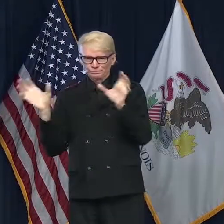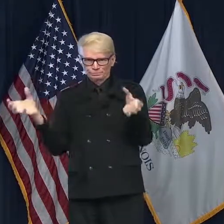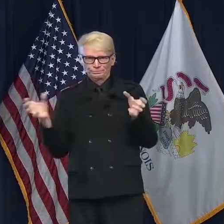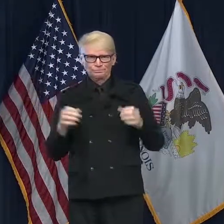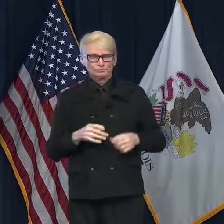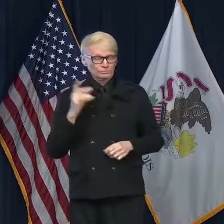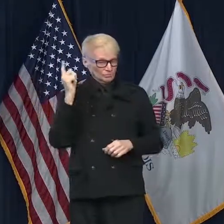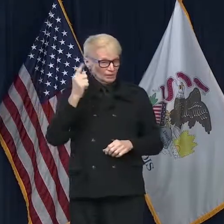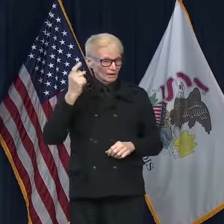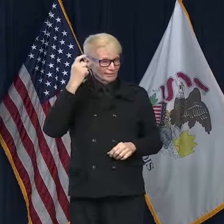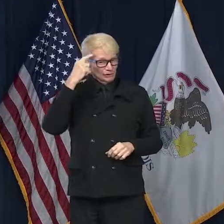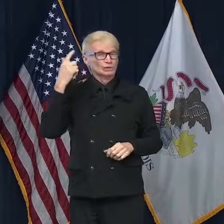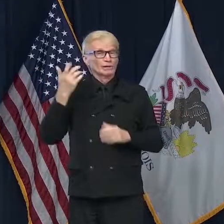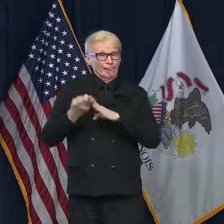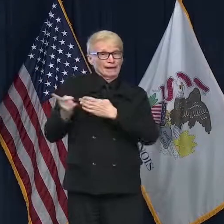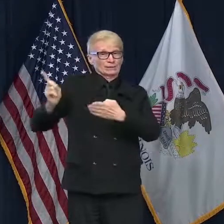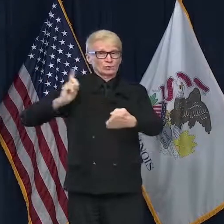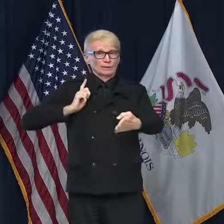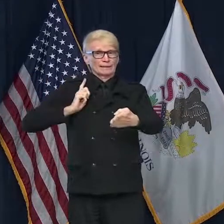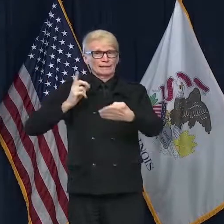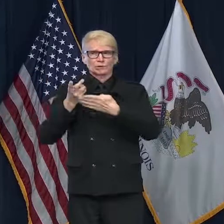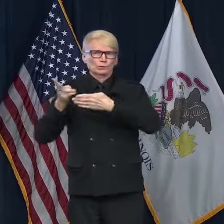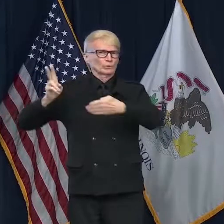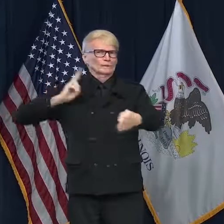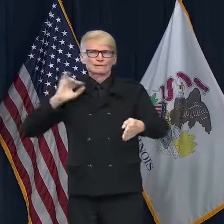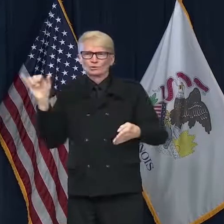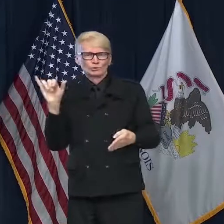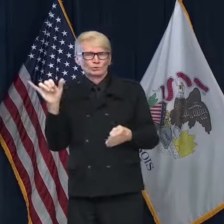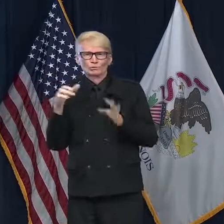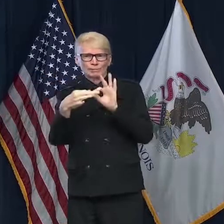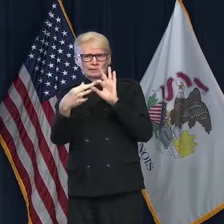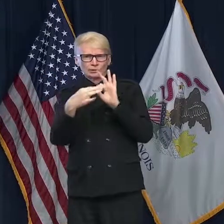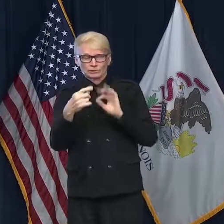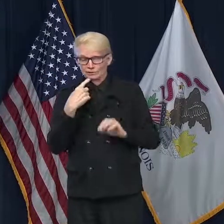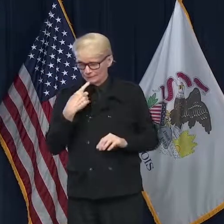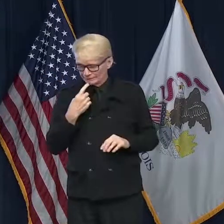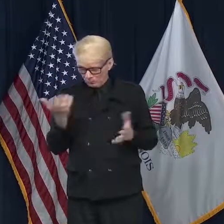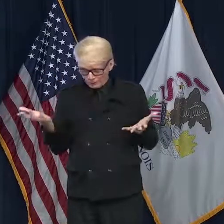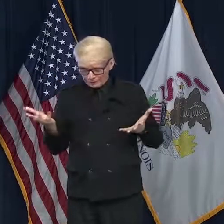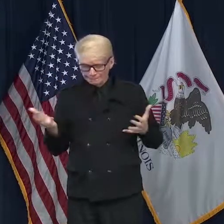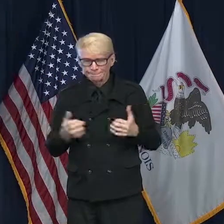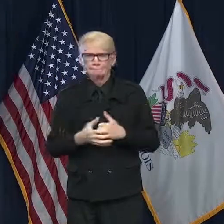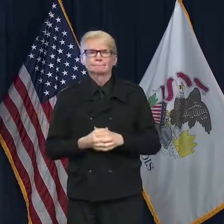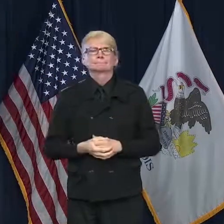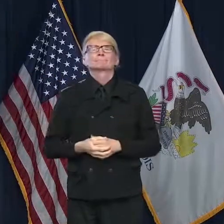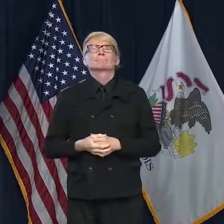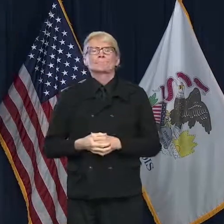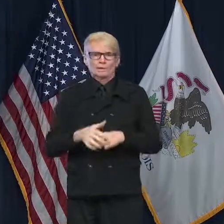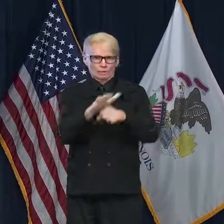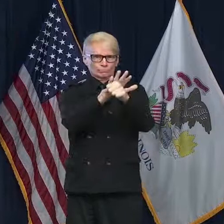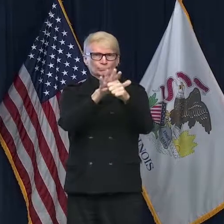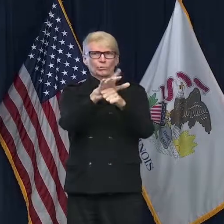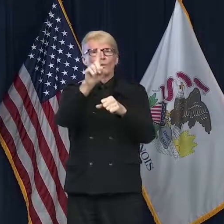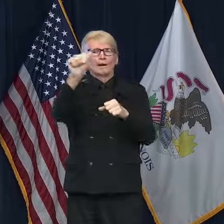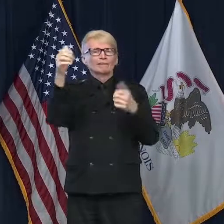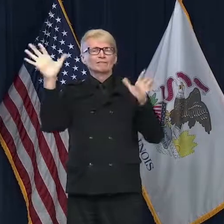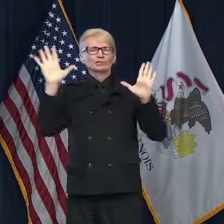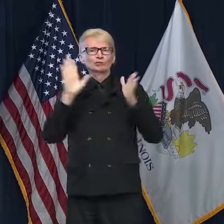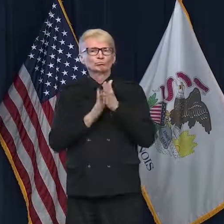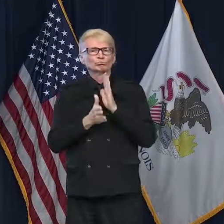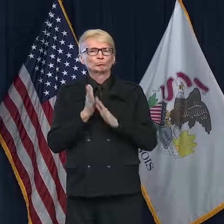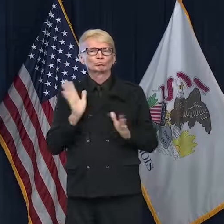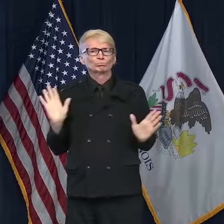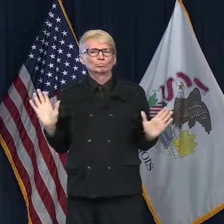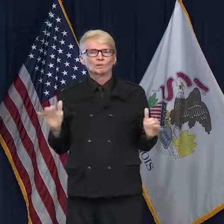this last week and maybe even the week before, that there are regions that were substantially done with 1A. And so they